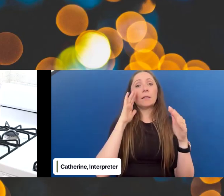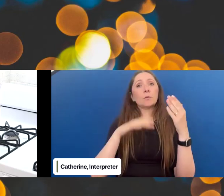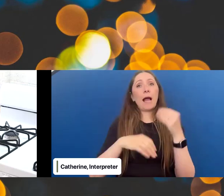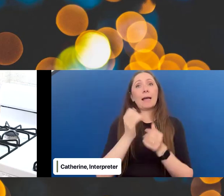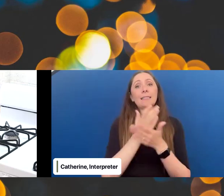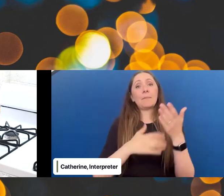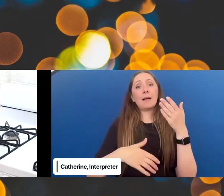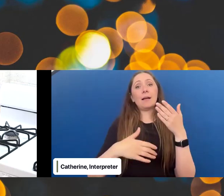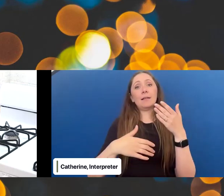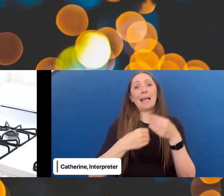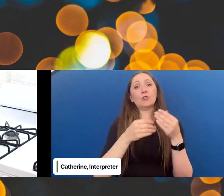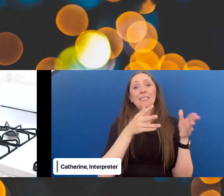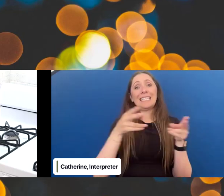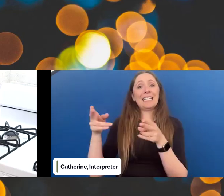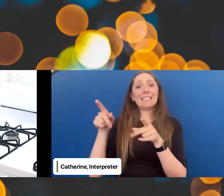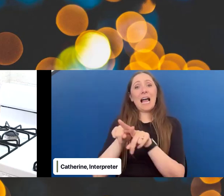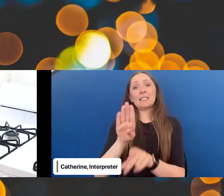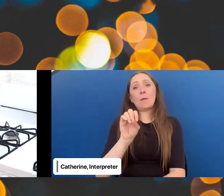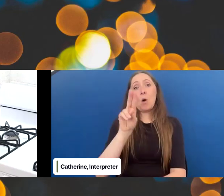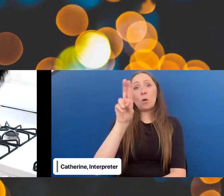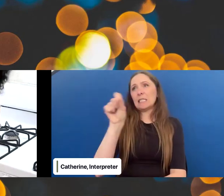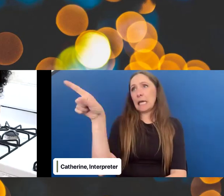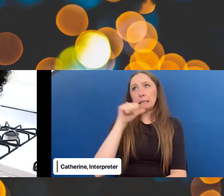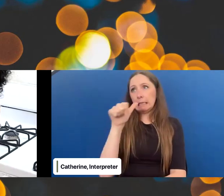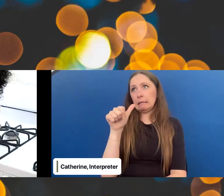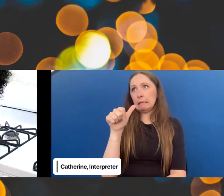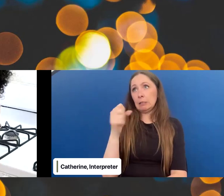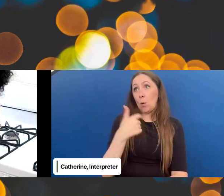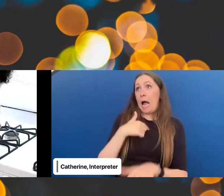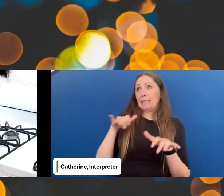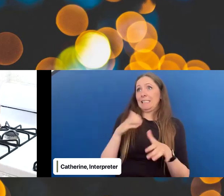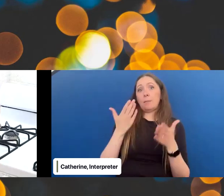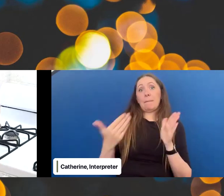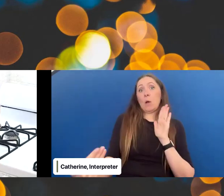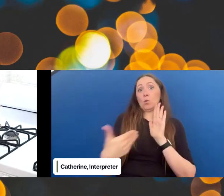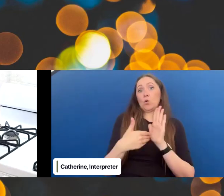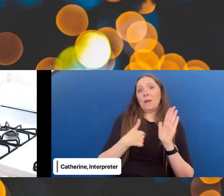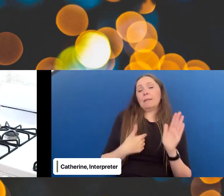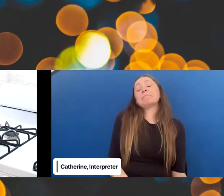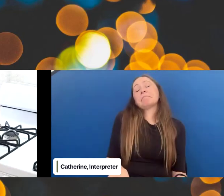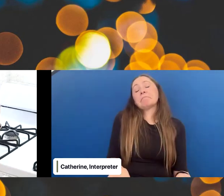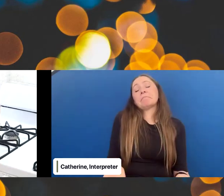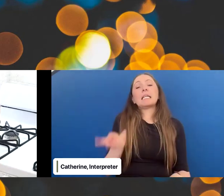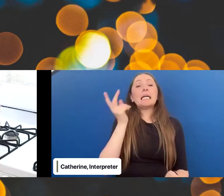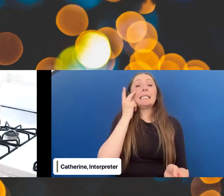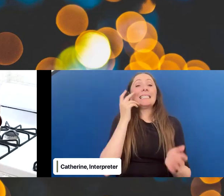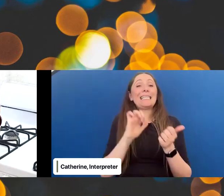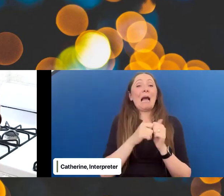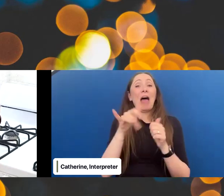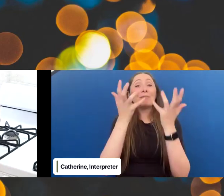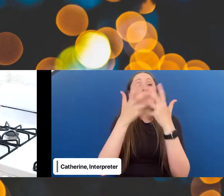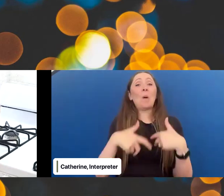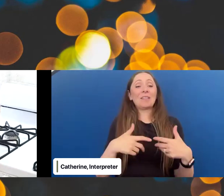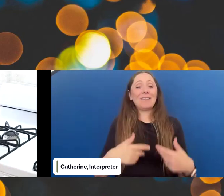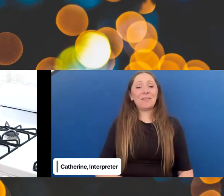but they didn't. So I did. And now I might get sued. So let's see how that pans